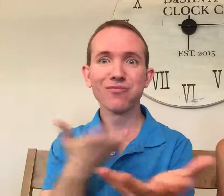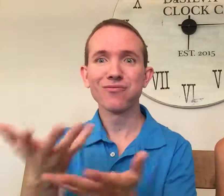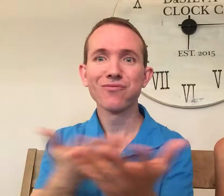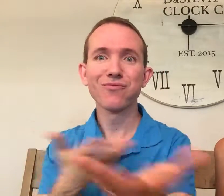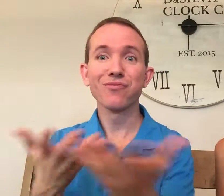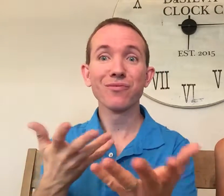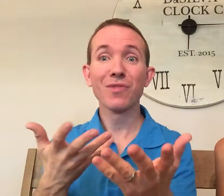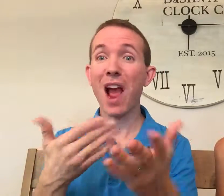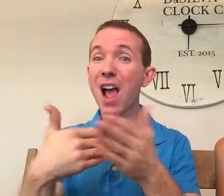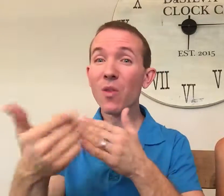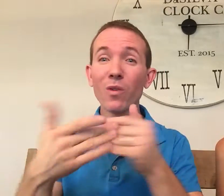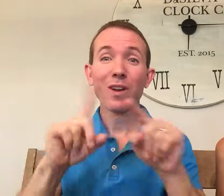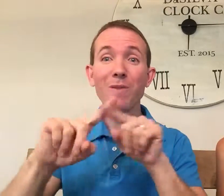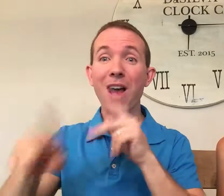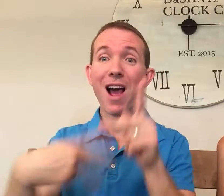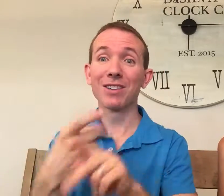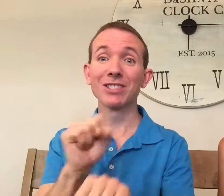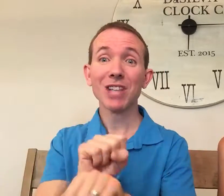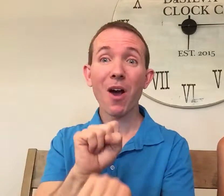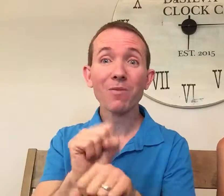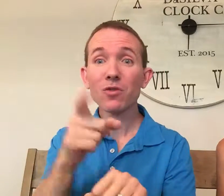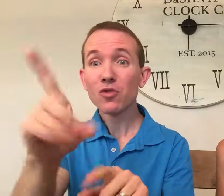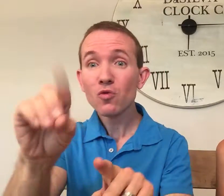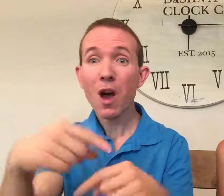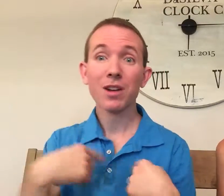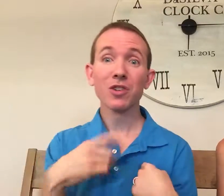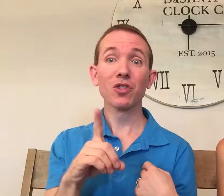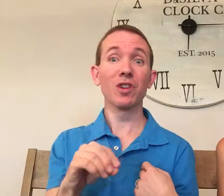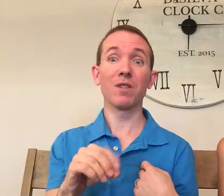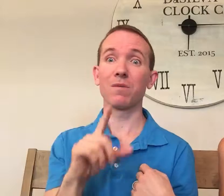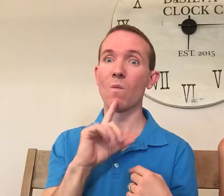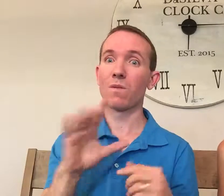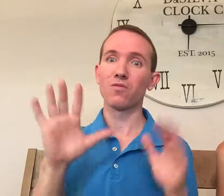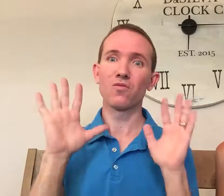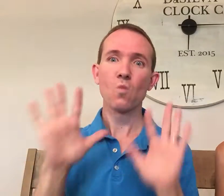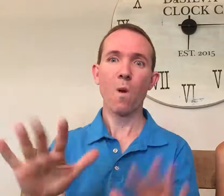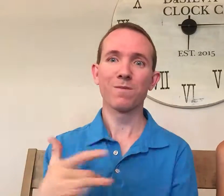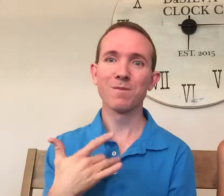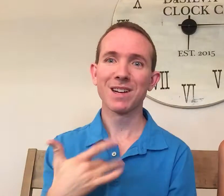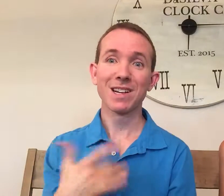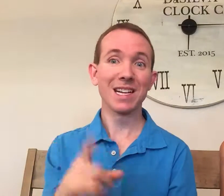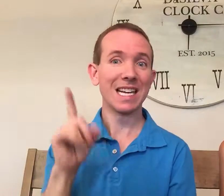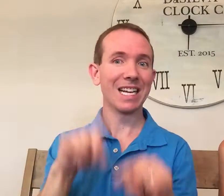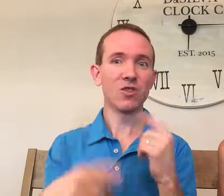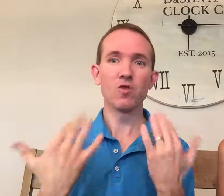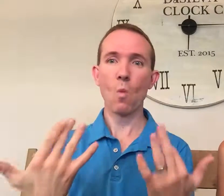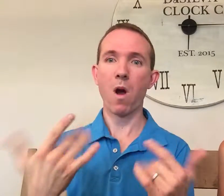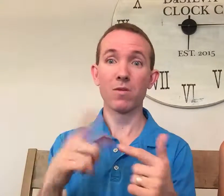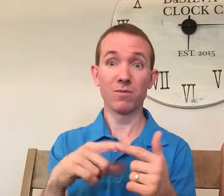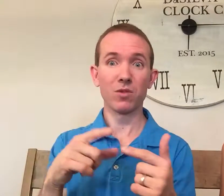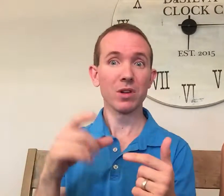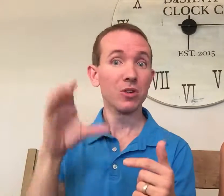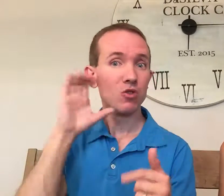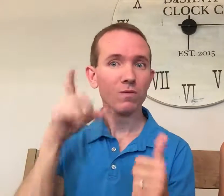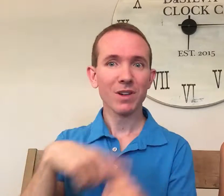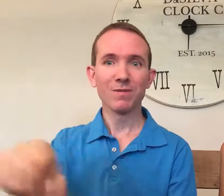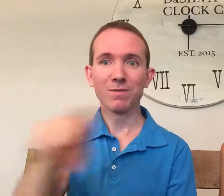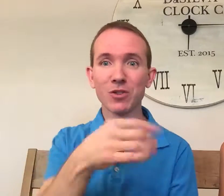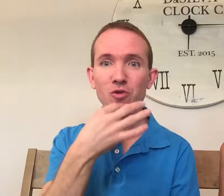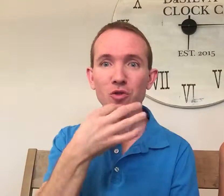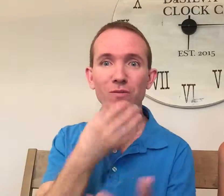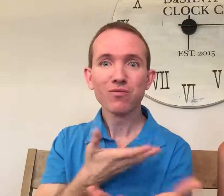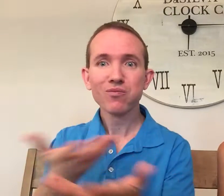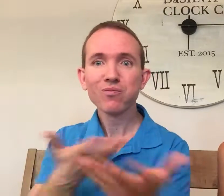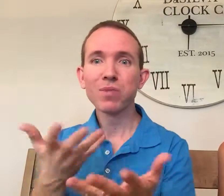you, leaders. And even though, we have different kinds of jobs, different things that we do, it's so great, and I cannot